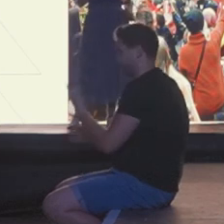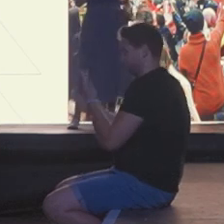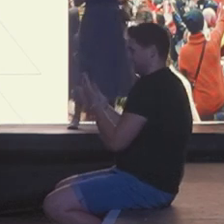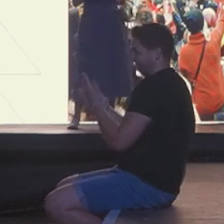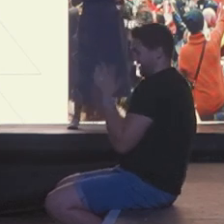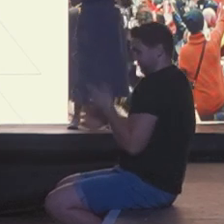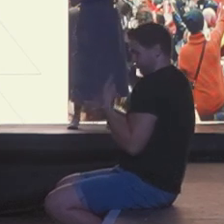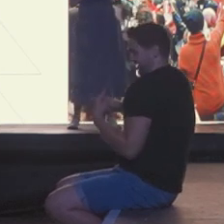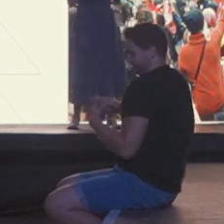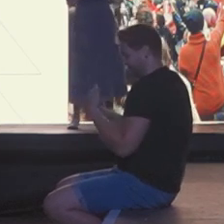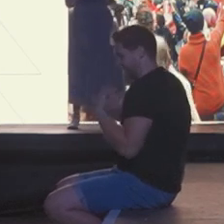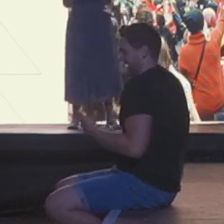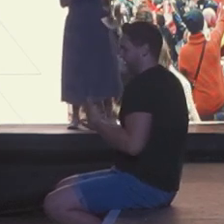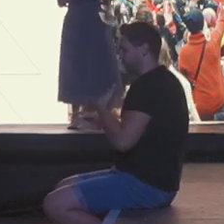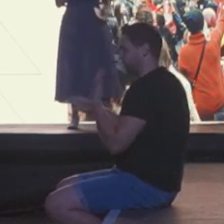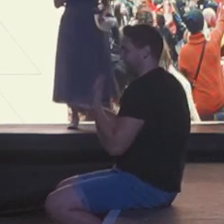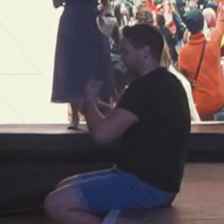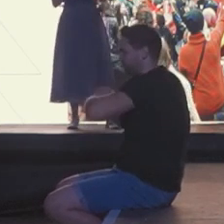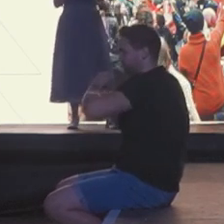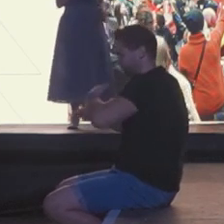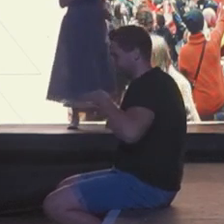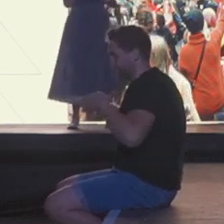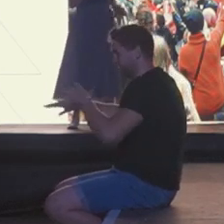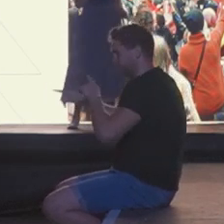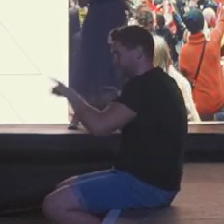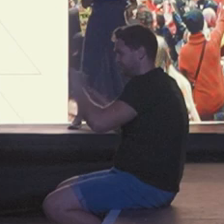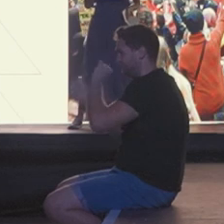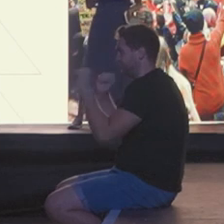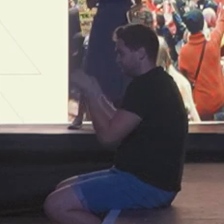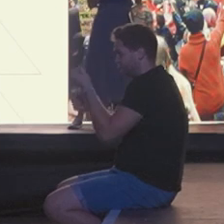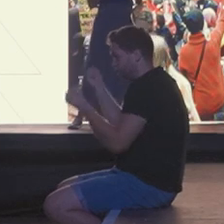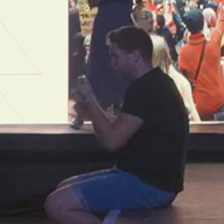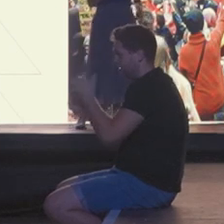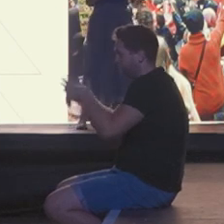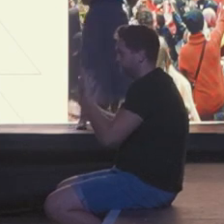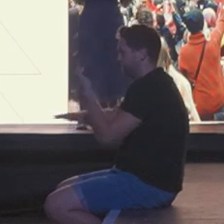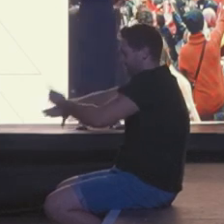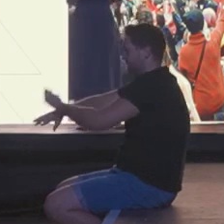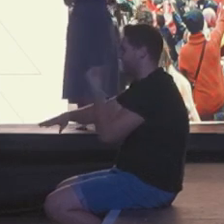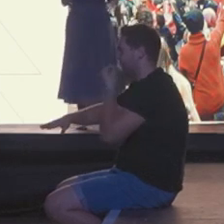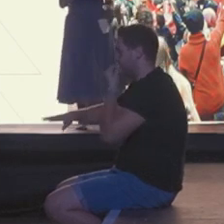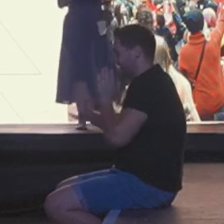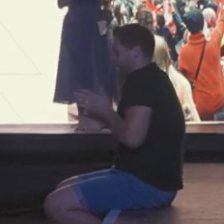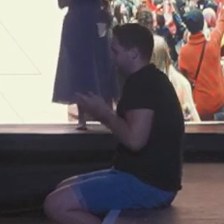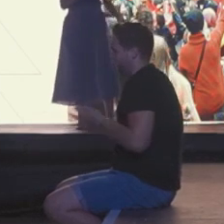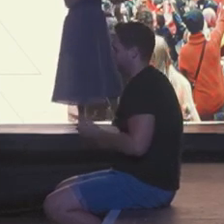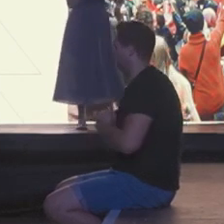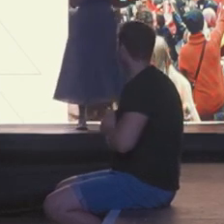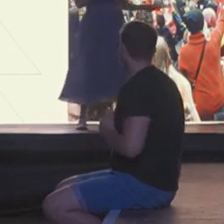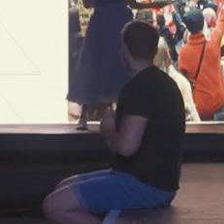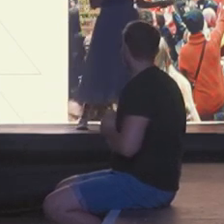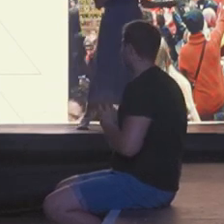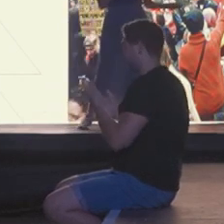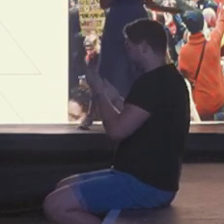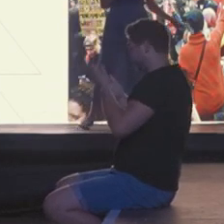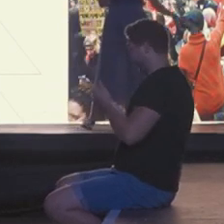on the climate crisis, and this means transitioning to a just and sustainable plant-based food system. So we have a coach going